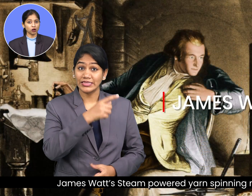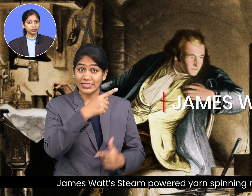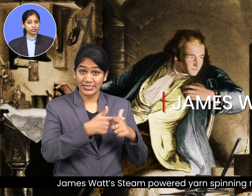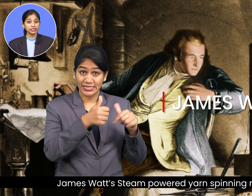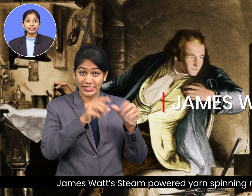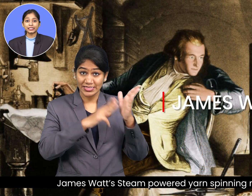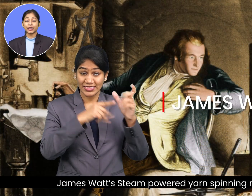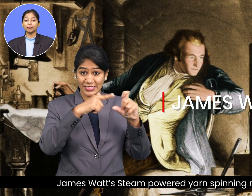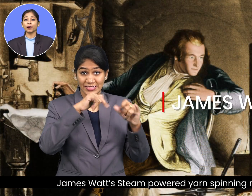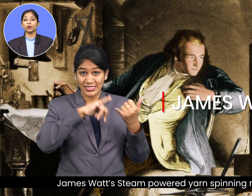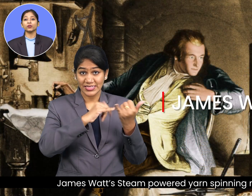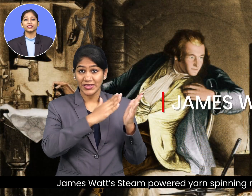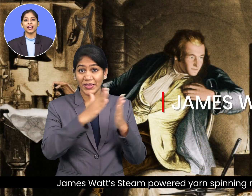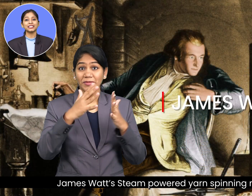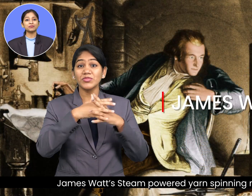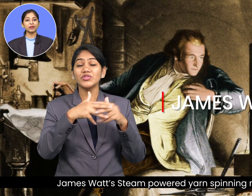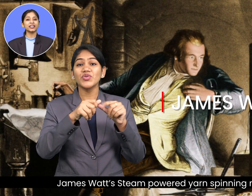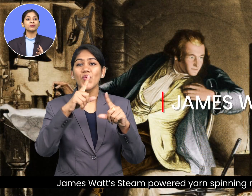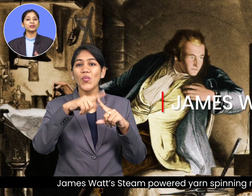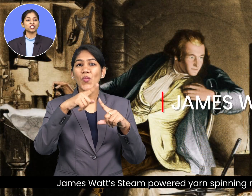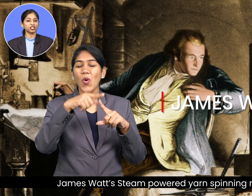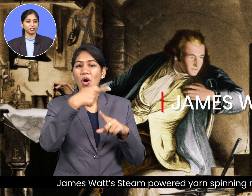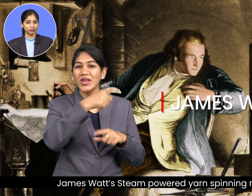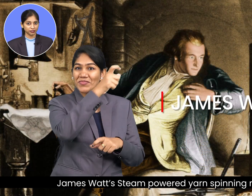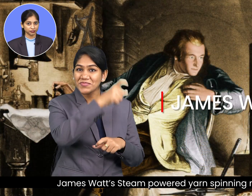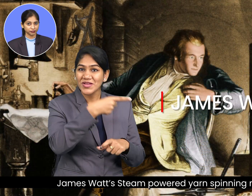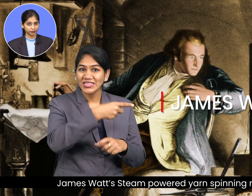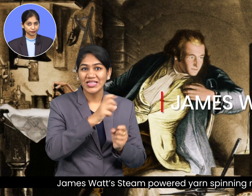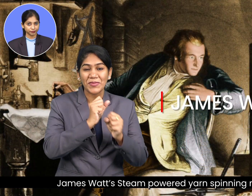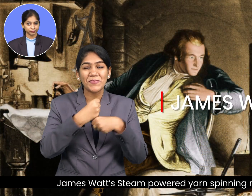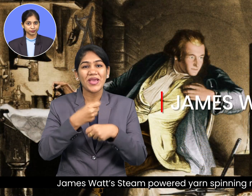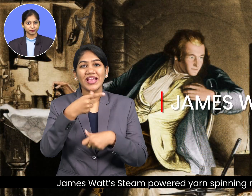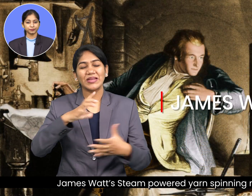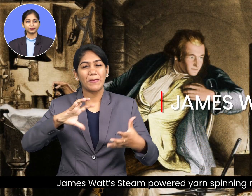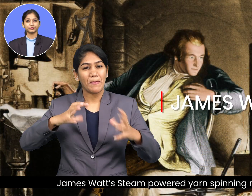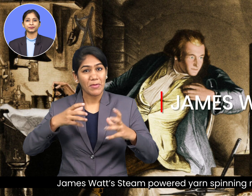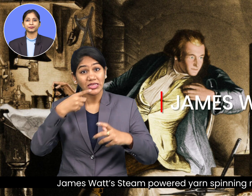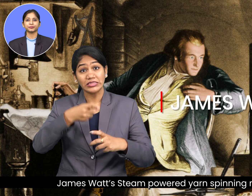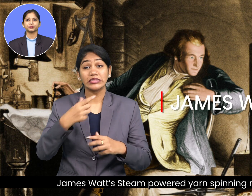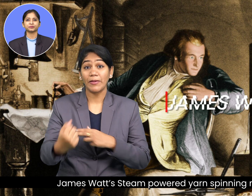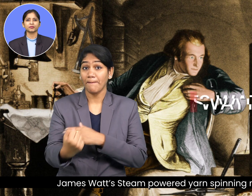James Watt's steam-powered yarn spinning machine